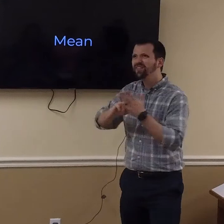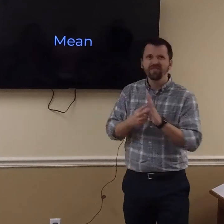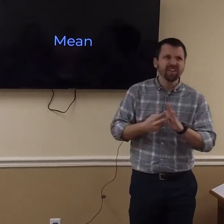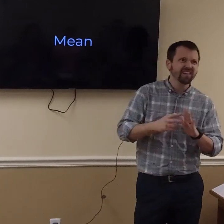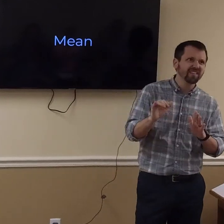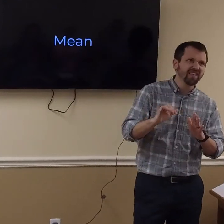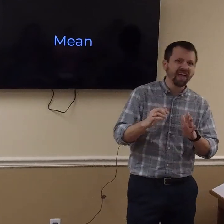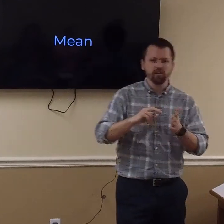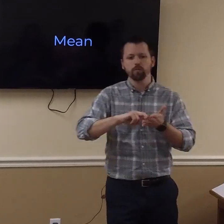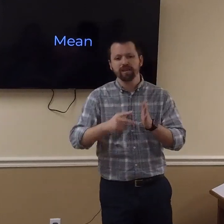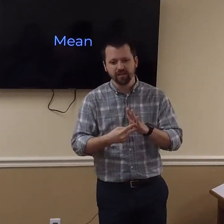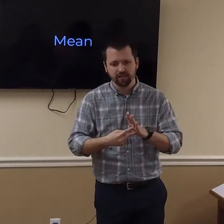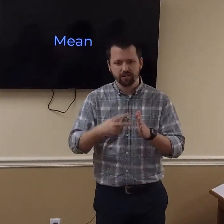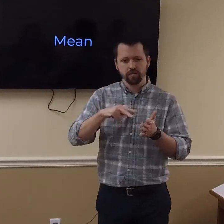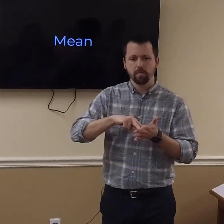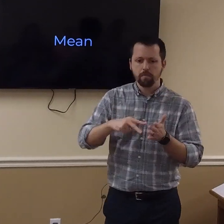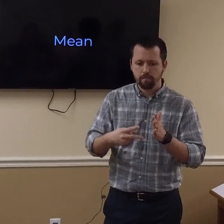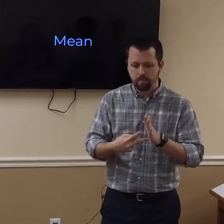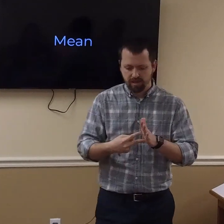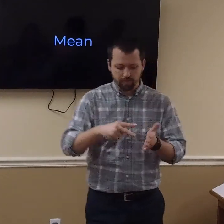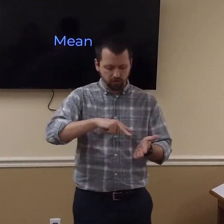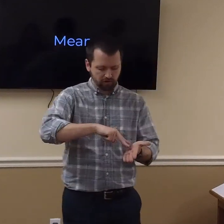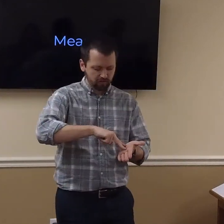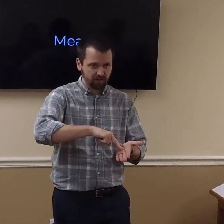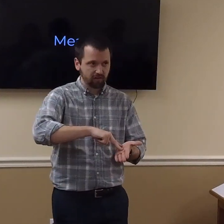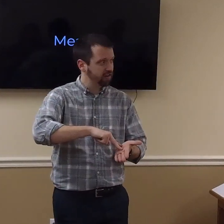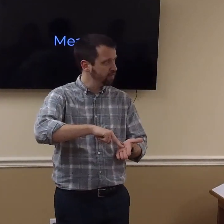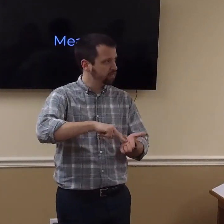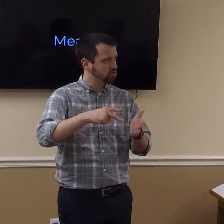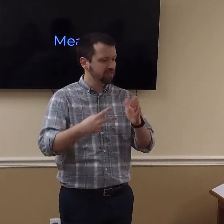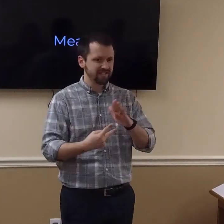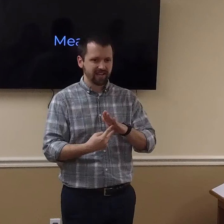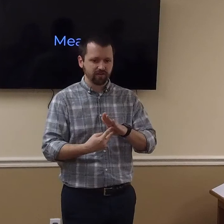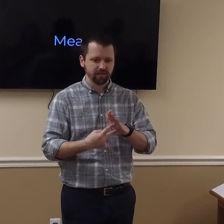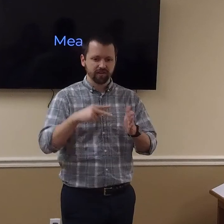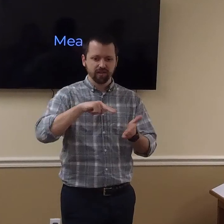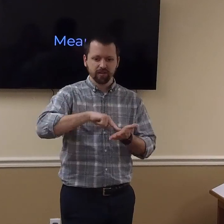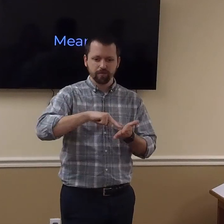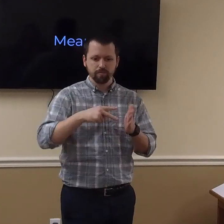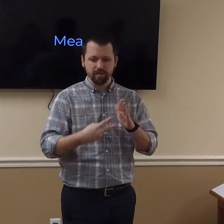It means, you know, mean. Yep, so you're going to start here. Twist it down. Mean.